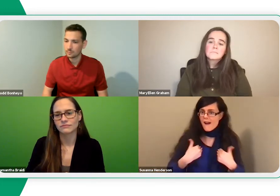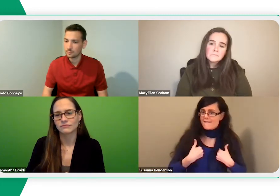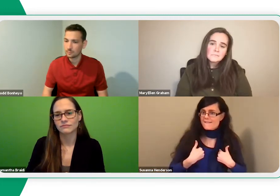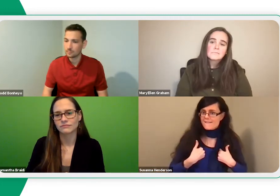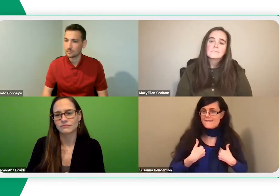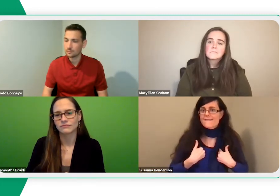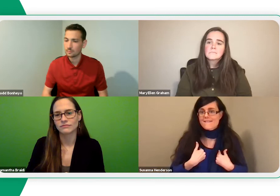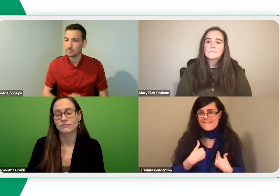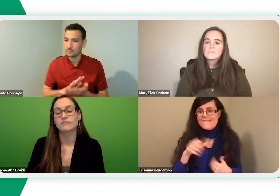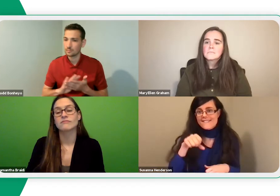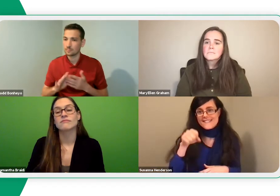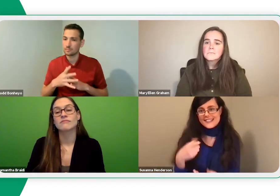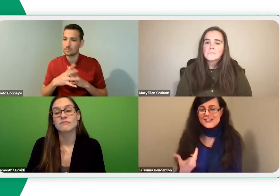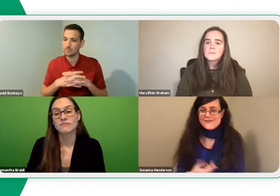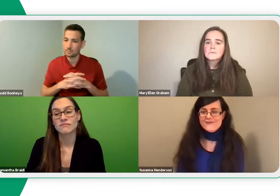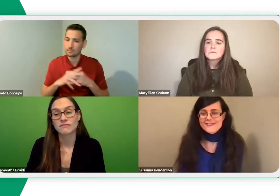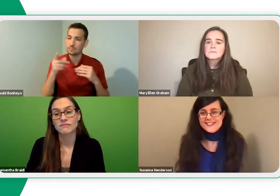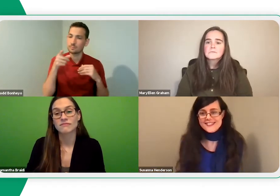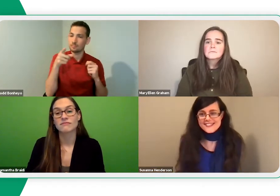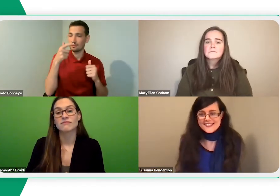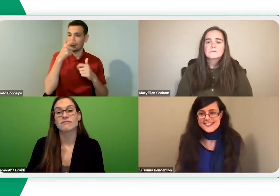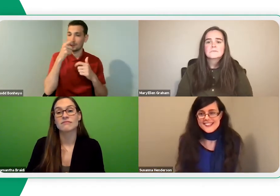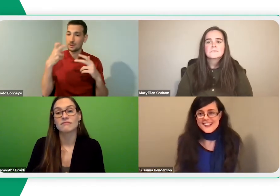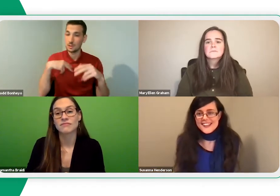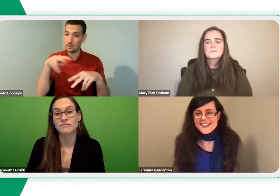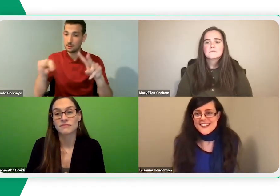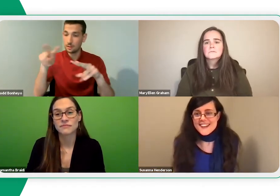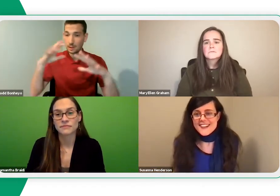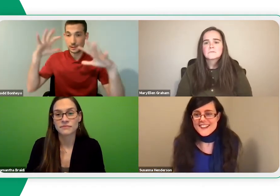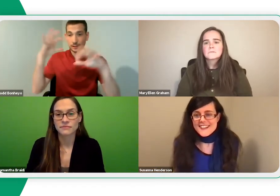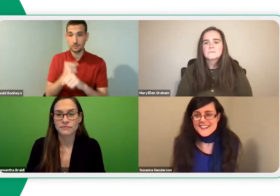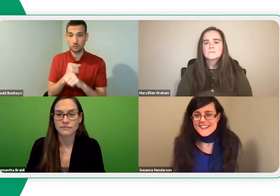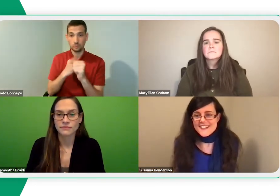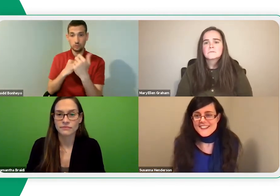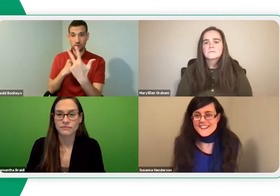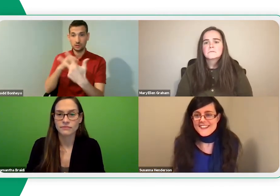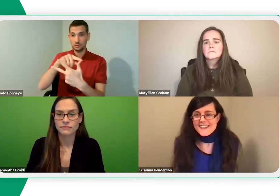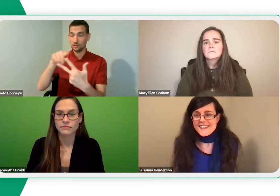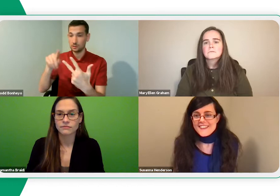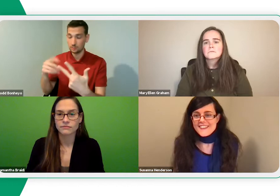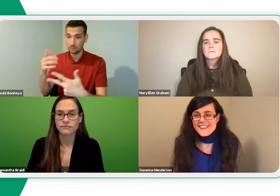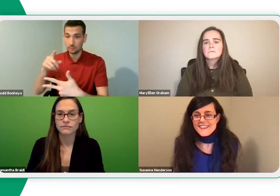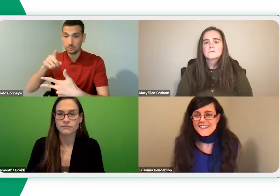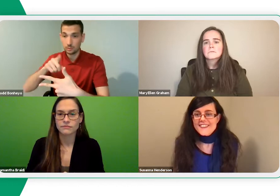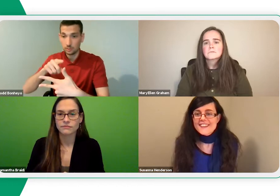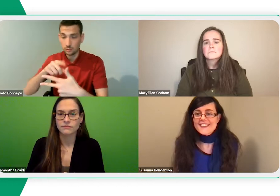to utilizing the video aspect of Excel. It's really nice. This is Todd. So to kind of